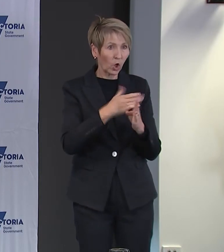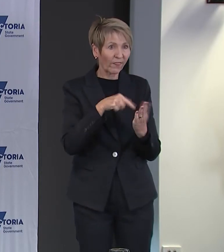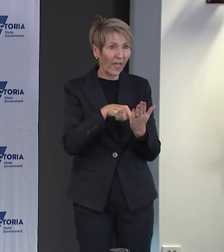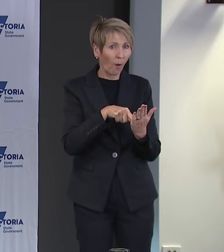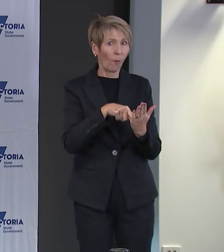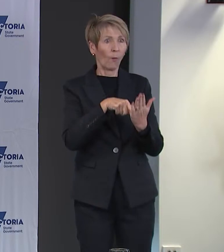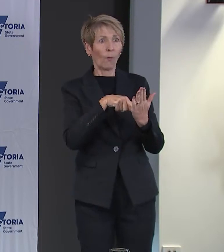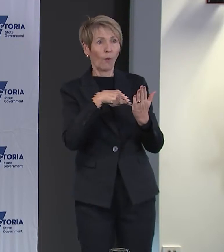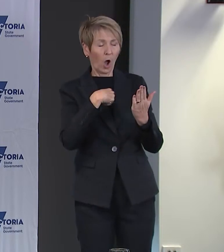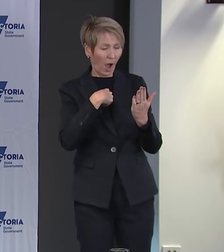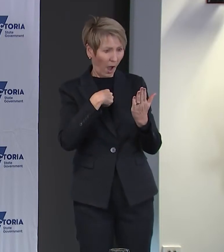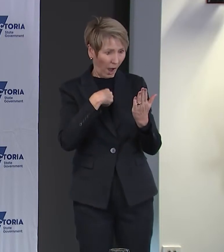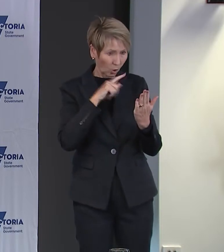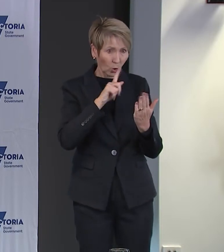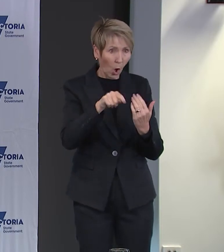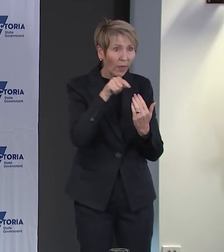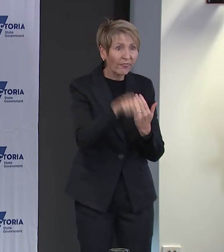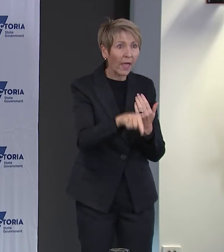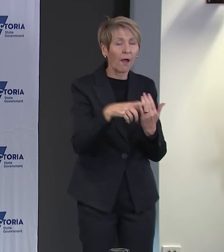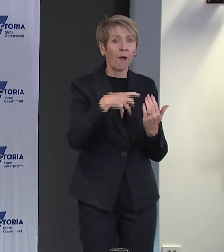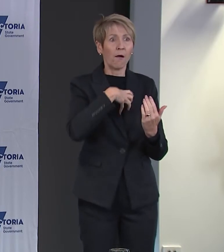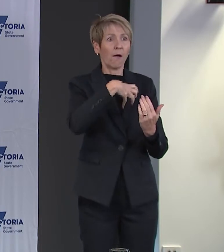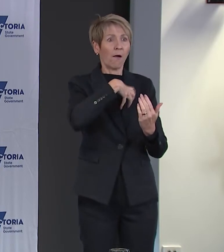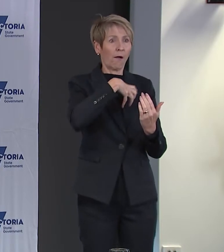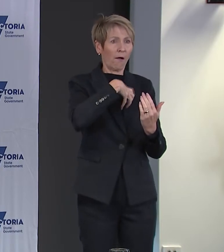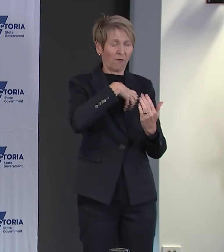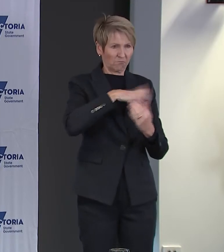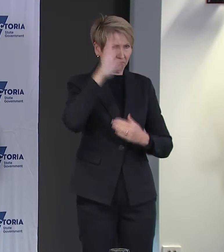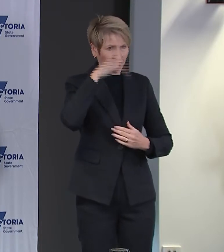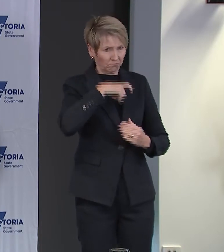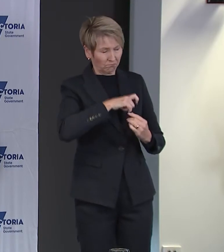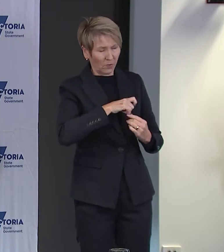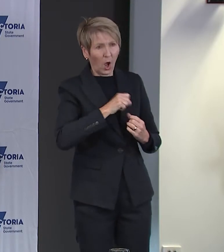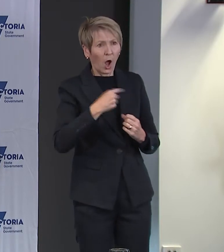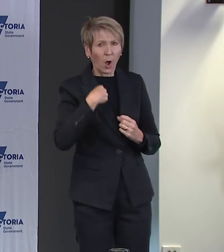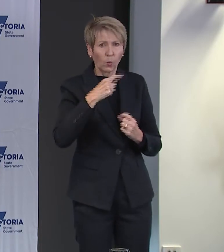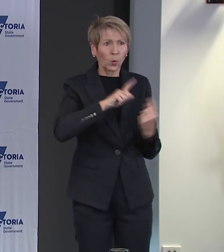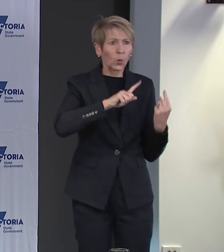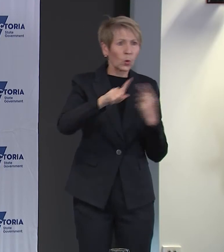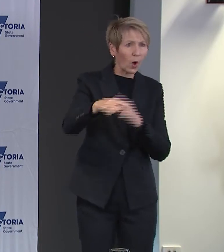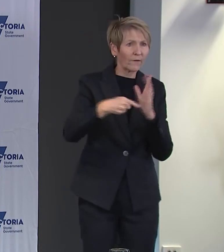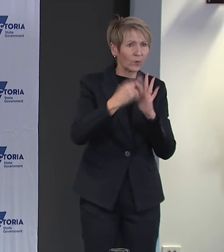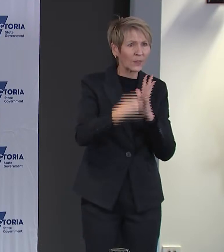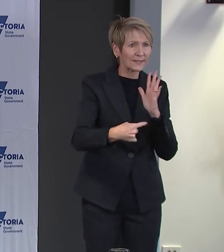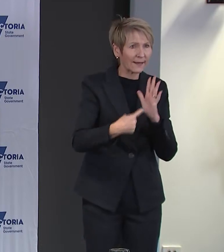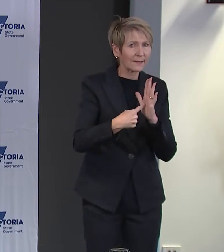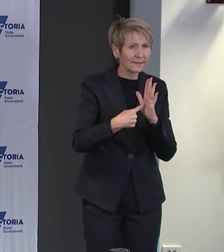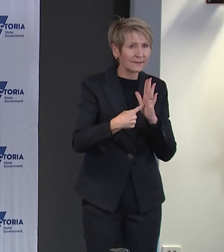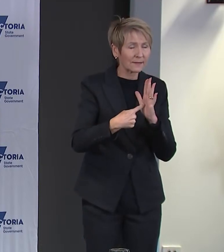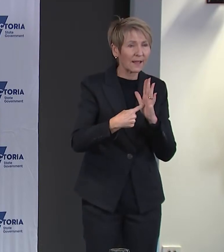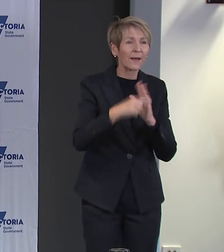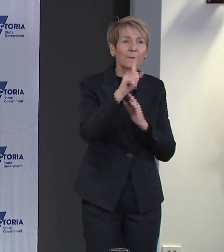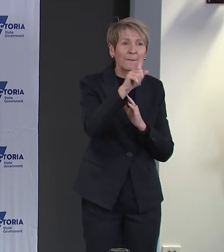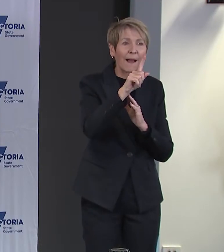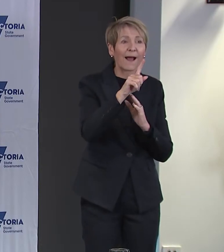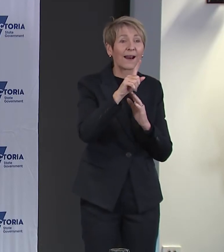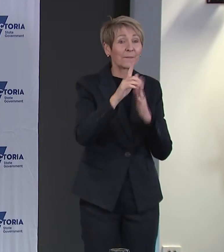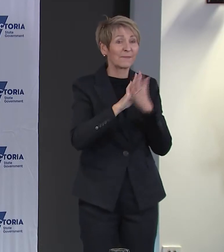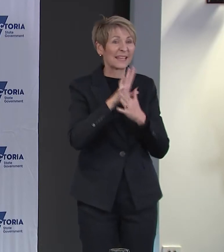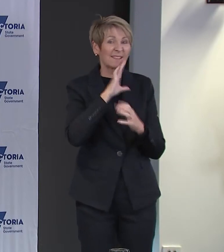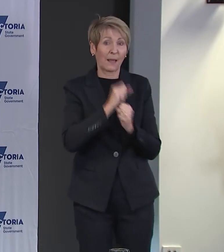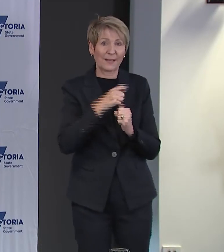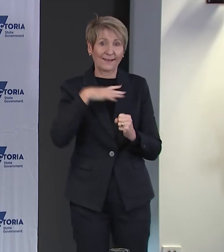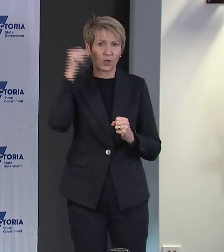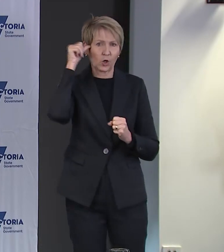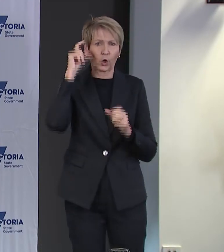36 hours of people who've been identified at those exposure sites who come forward to get tested. And that is a combination of, if we have QR code systems, records, we obviously use